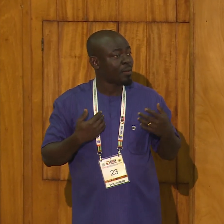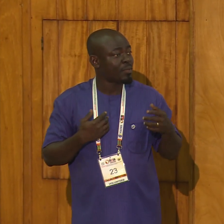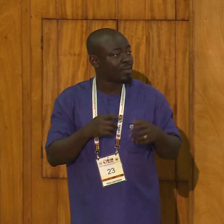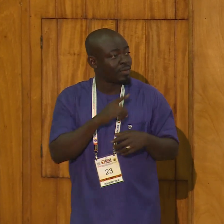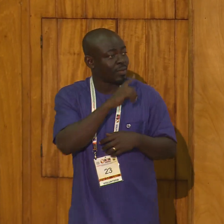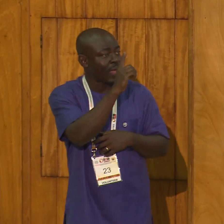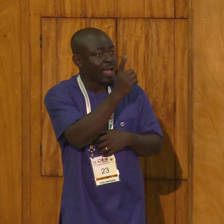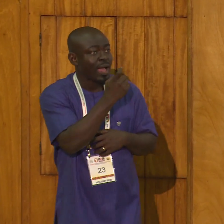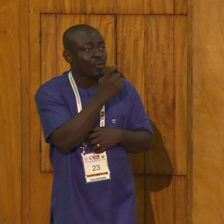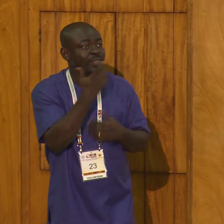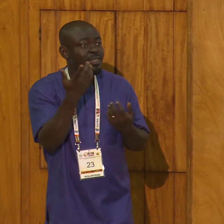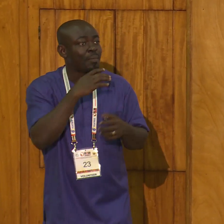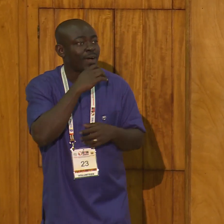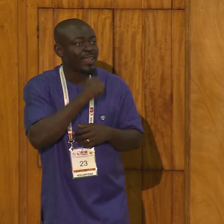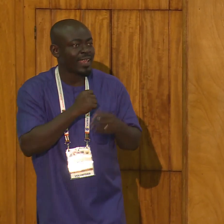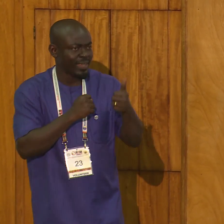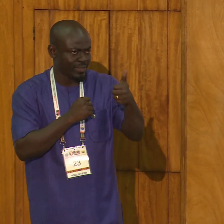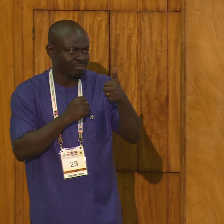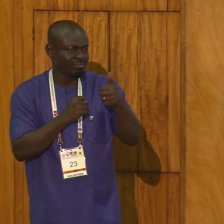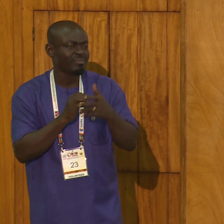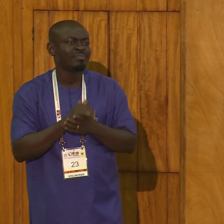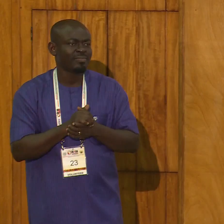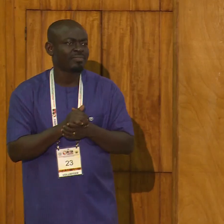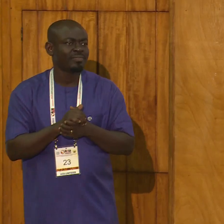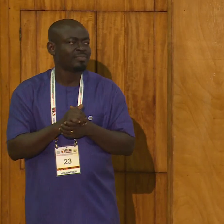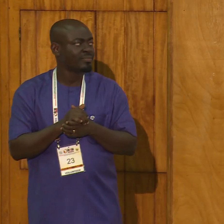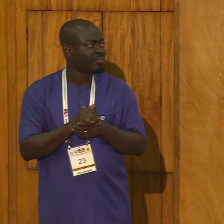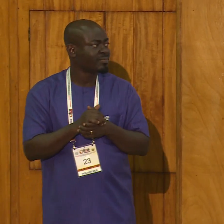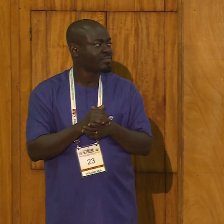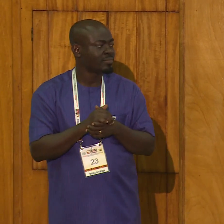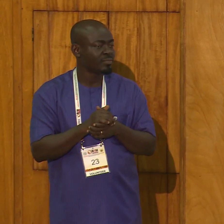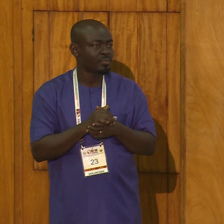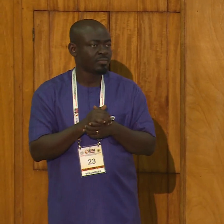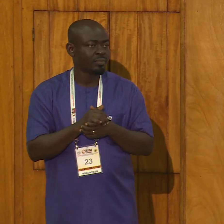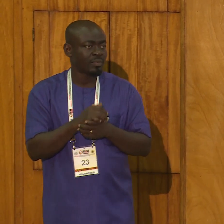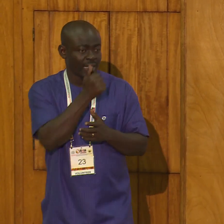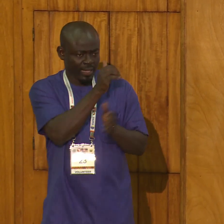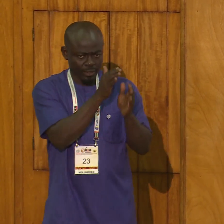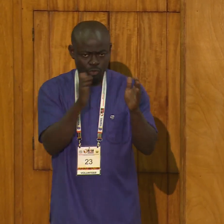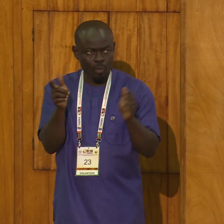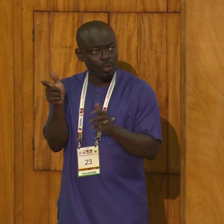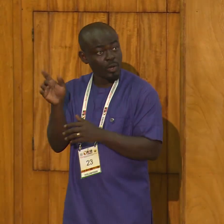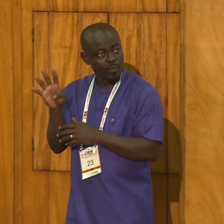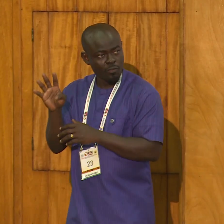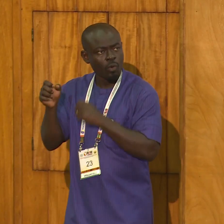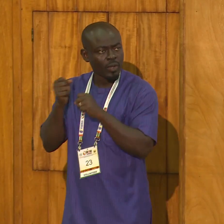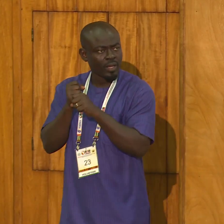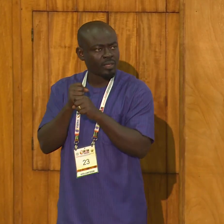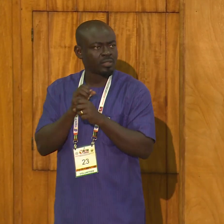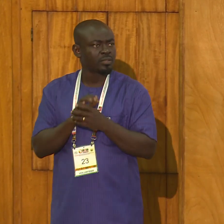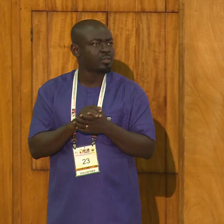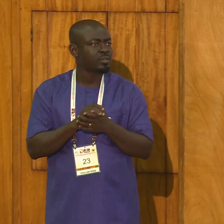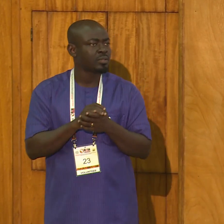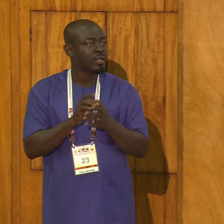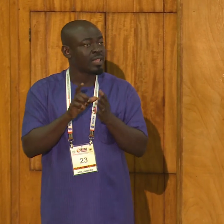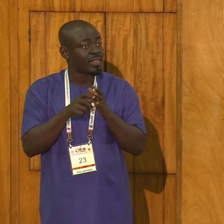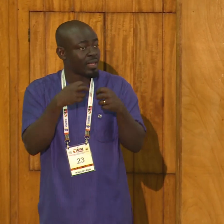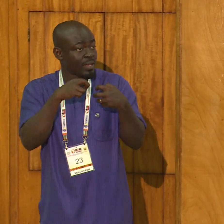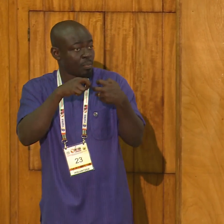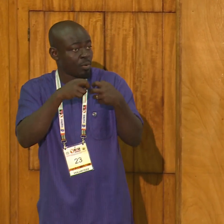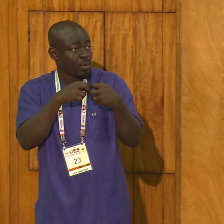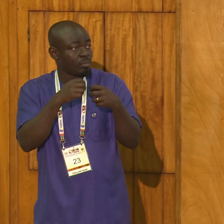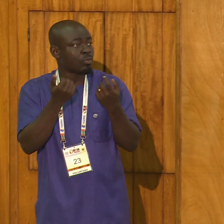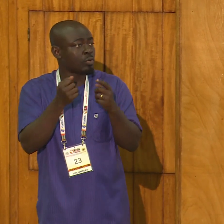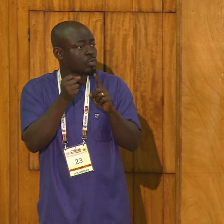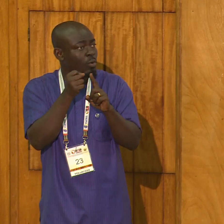on the age. Someone picked it. It's 10 to 24 years. Thank you. And then the issues of